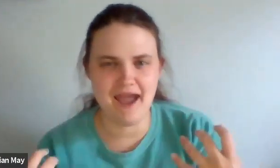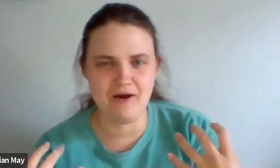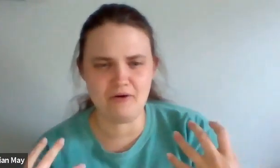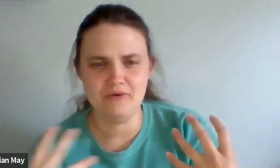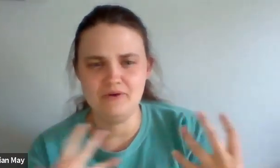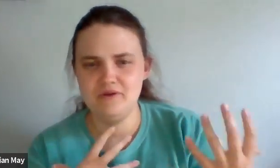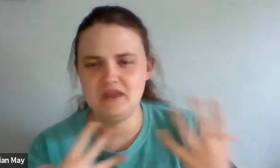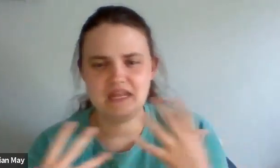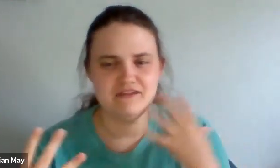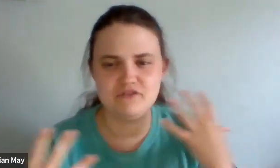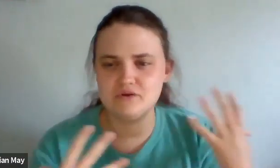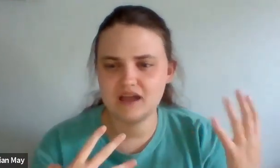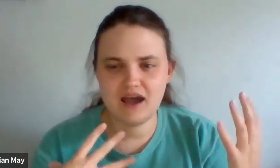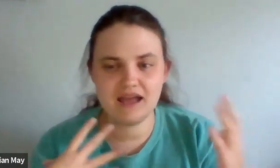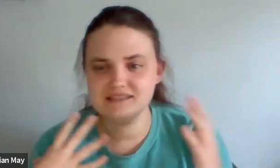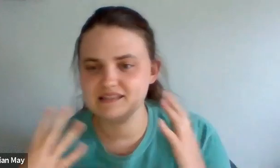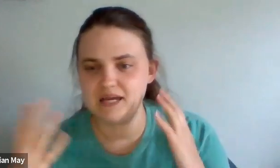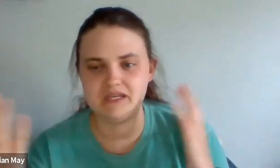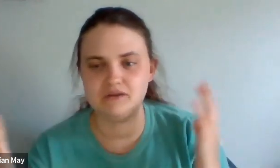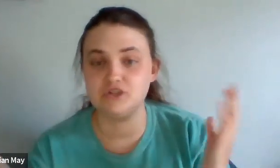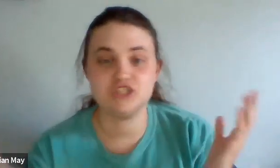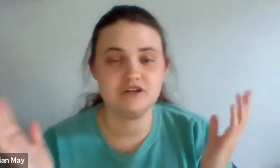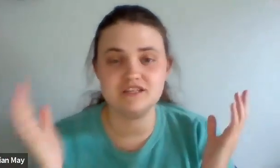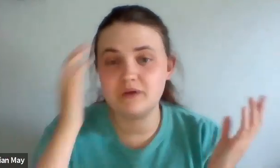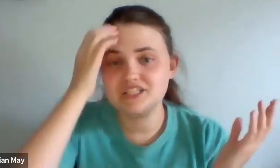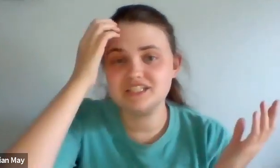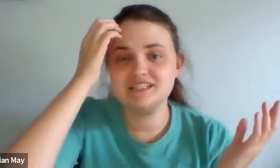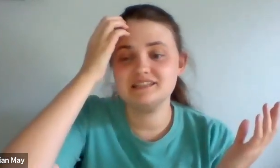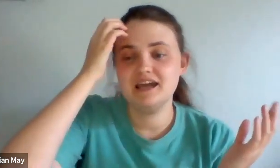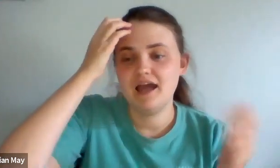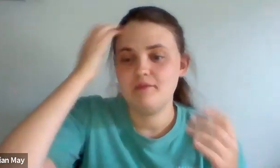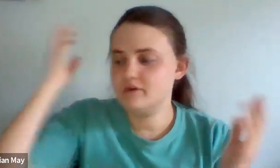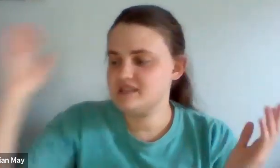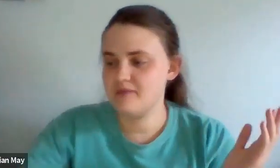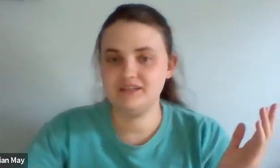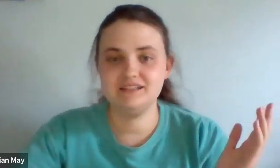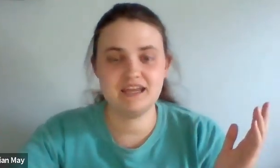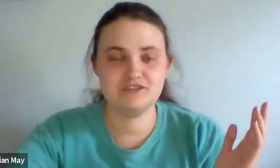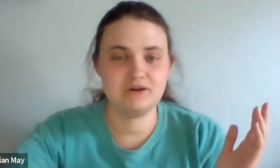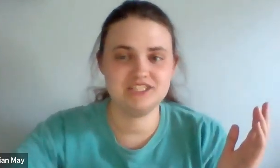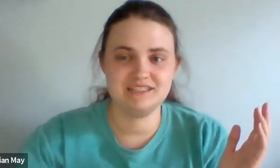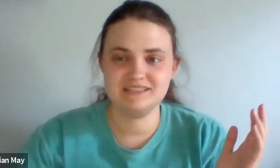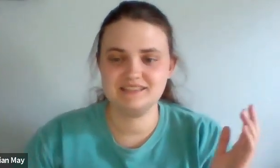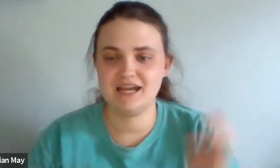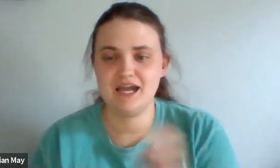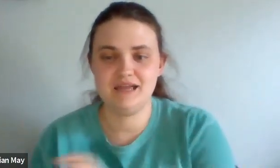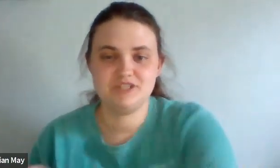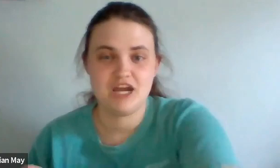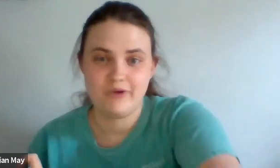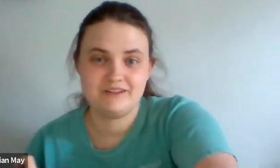now. Any of those kinds, I mean, or just curious questions, I'm always happy to answer questions. I am a chatterbox,